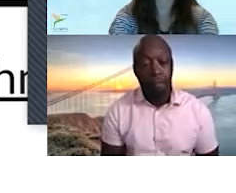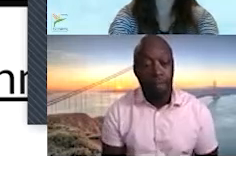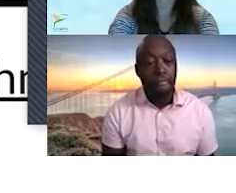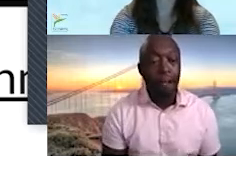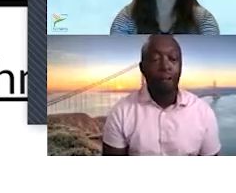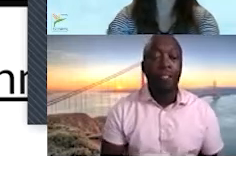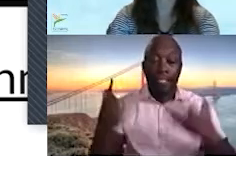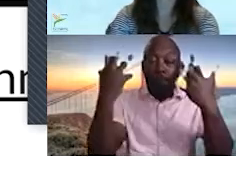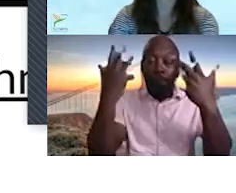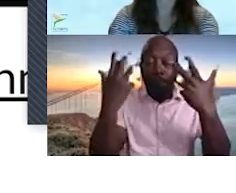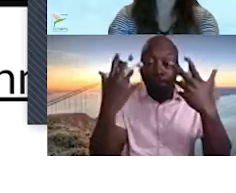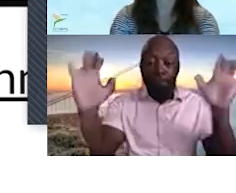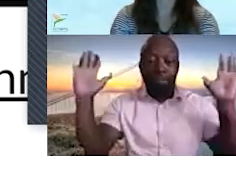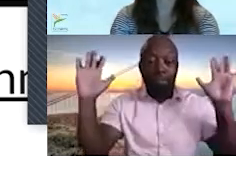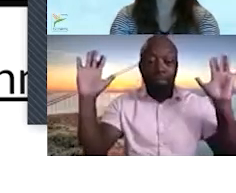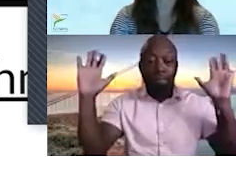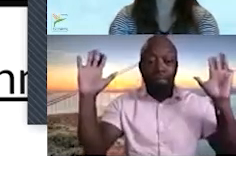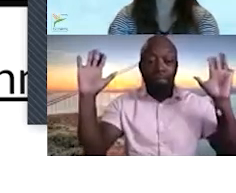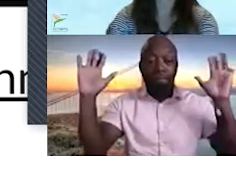So all done.